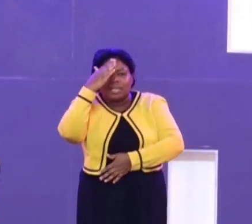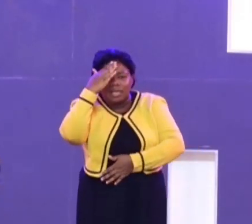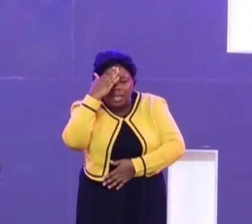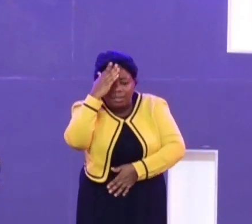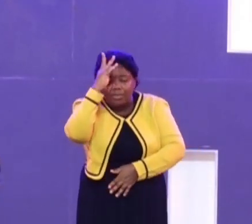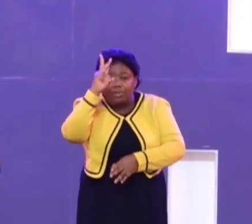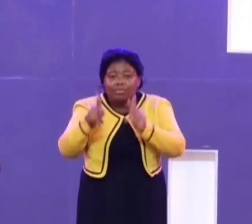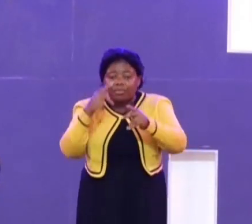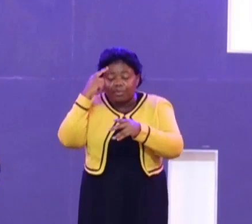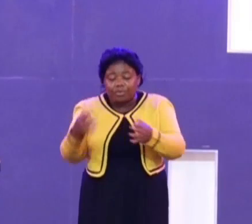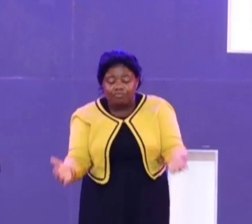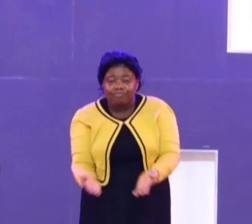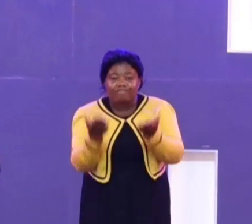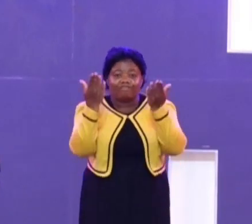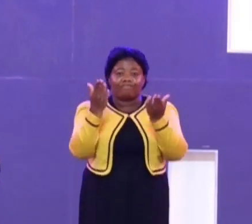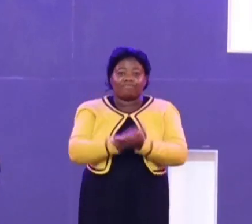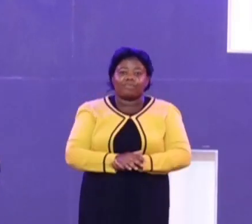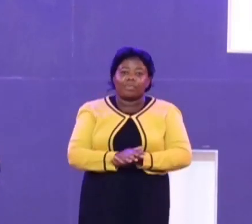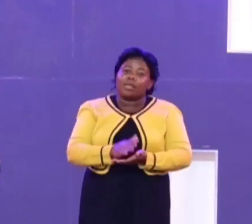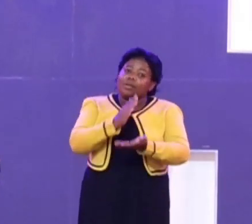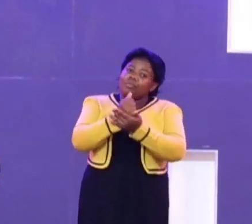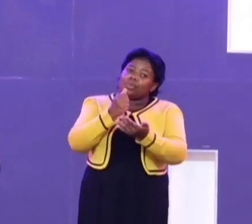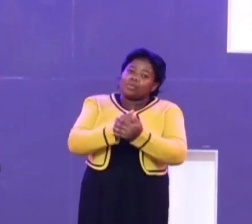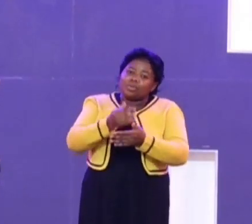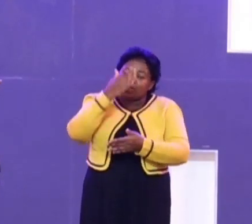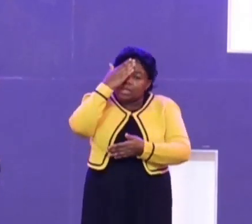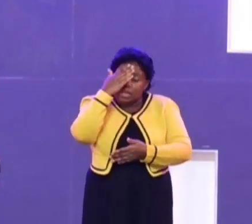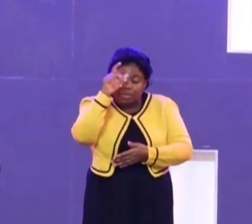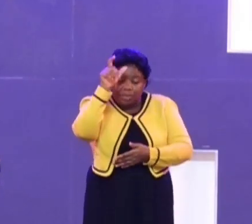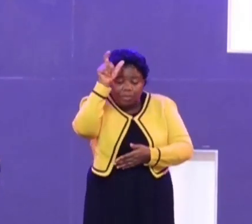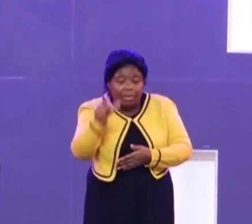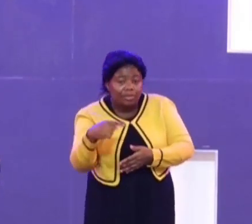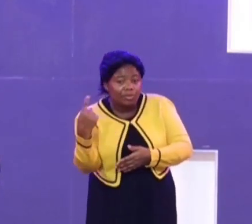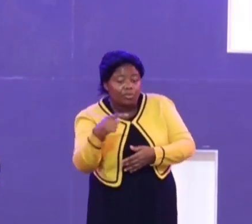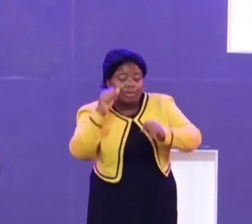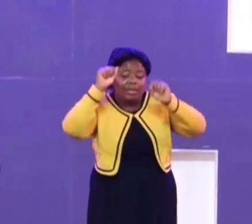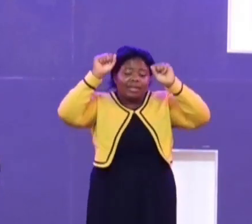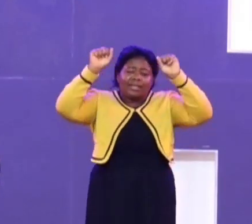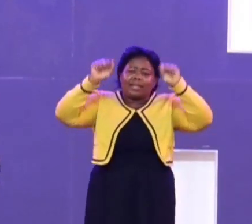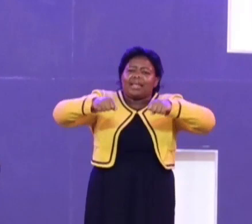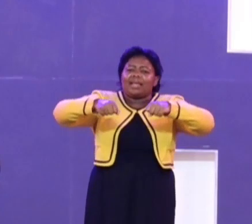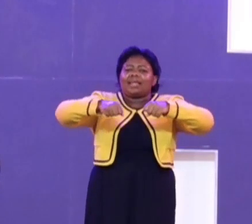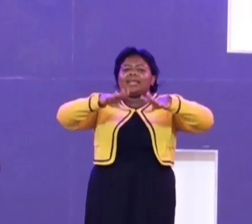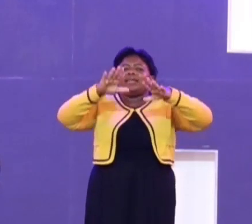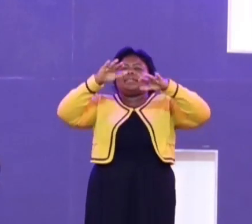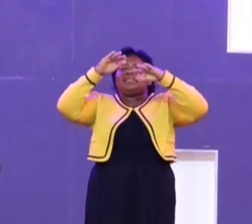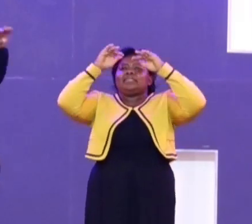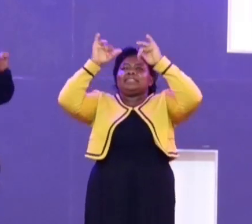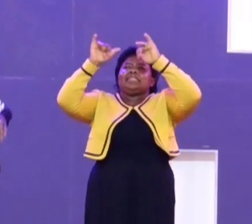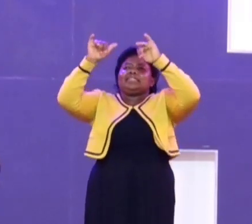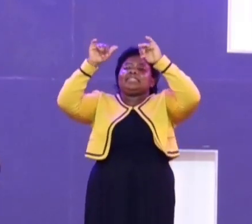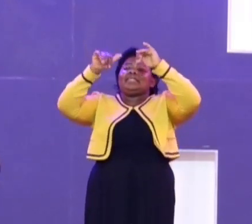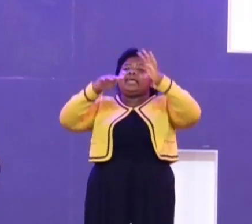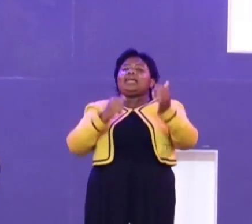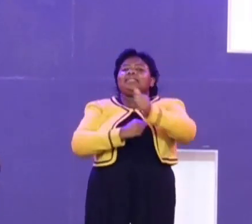Lord choose the one who is humble to lift them up? Kubanga omuntu omwetowaze yekka yasobola okuhandolinga okuyimusibwa okwo, yasobola okuwanirira eddala